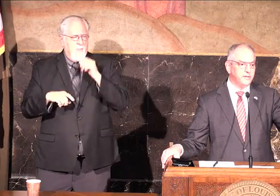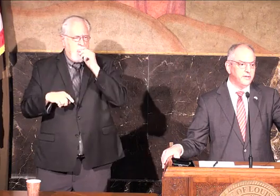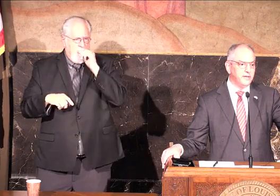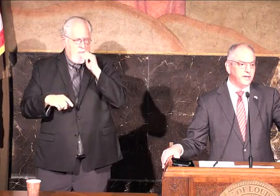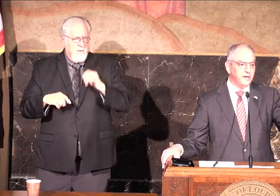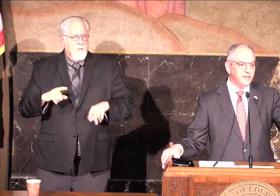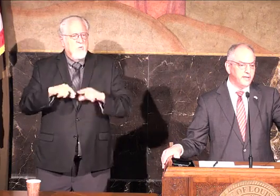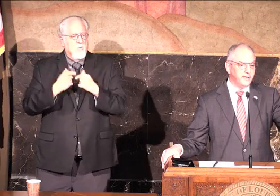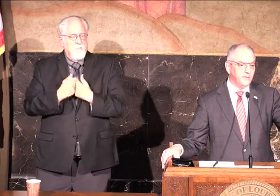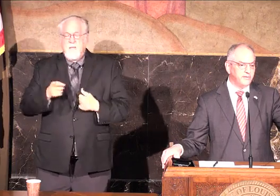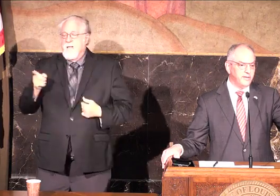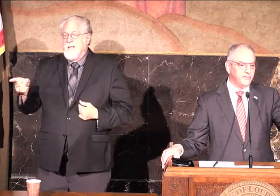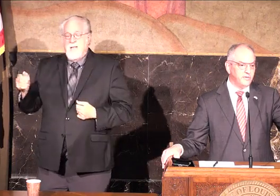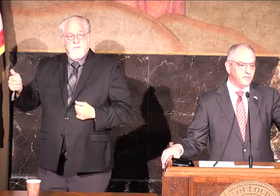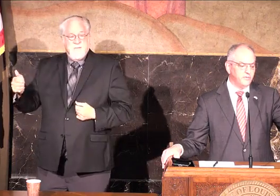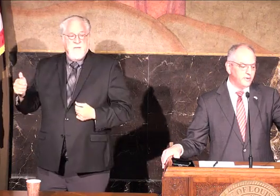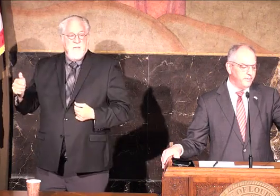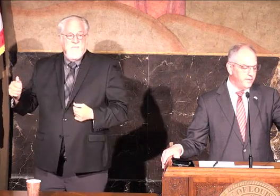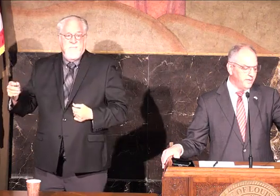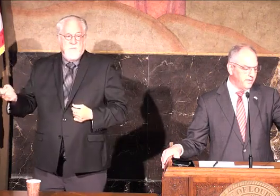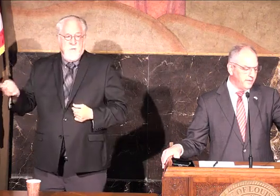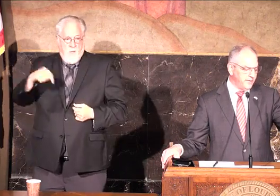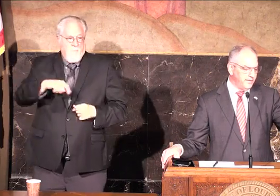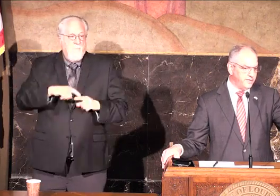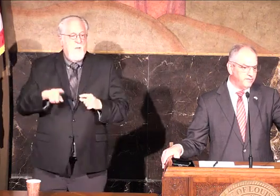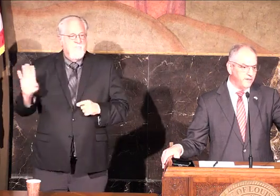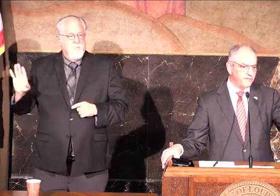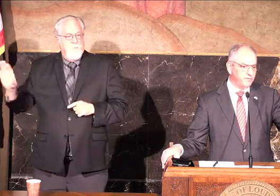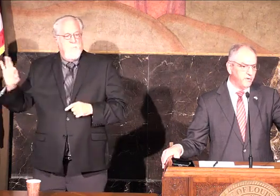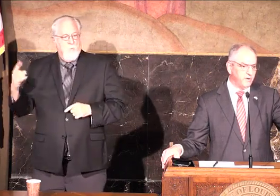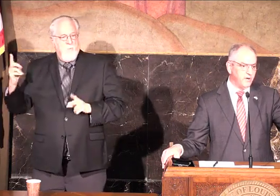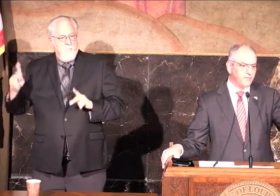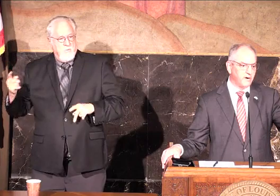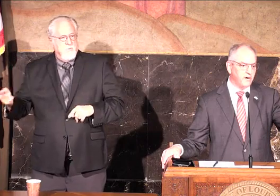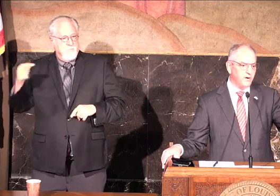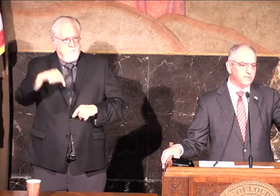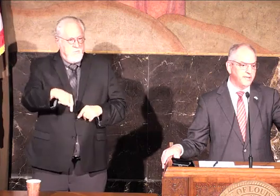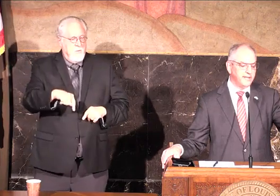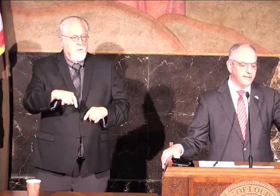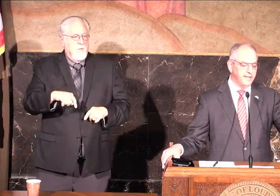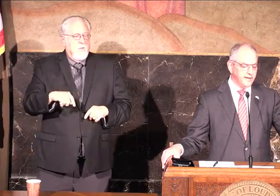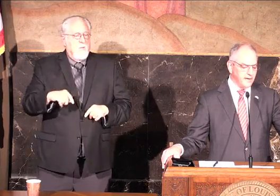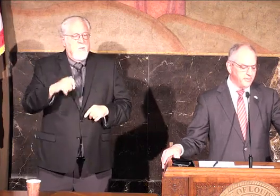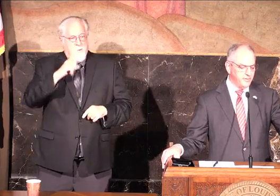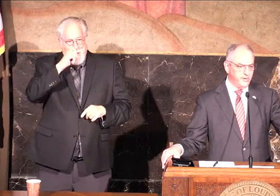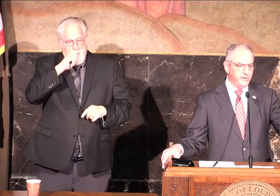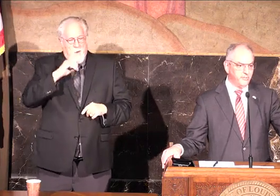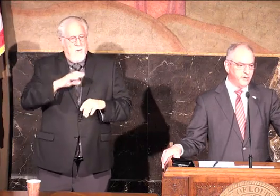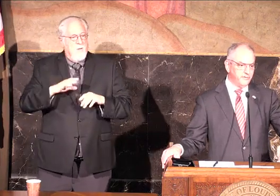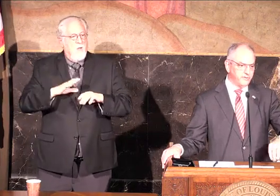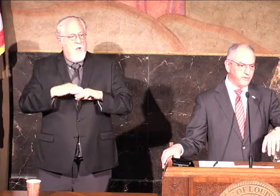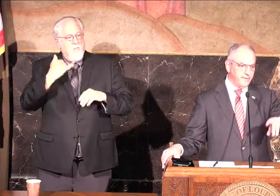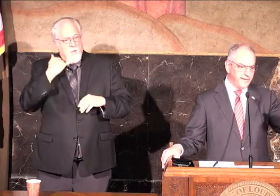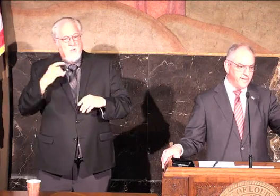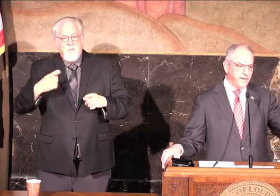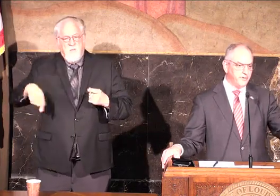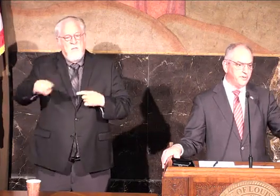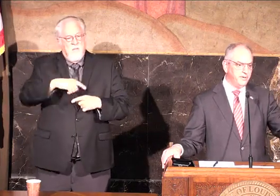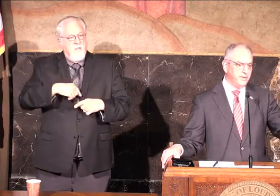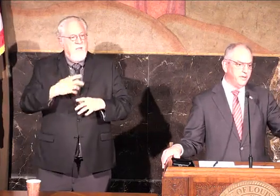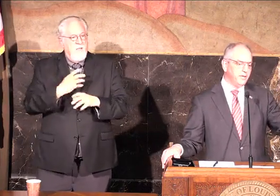knowledge. There is an individual from the AG's office on all of our calls. They get an opportunity to brief, and certainly they